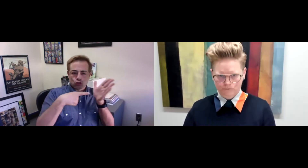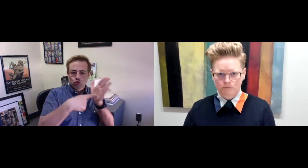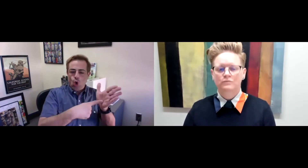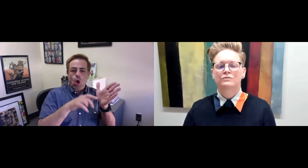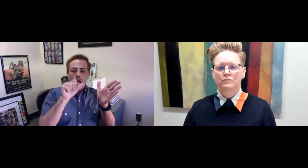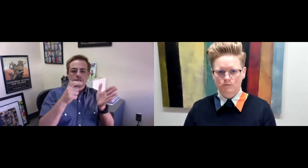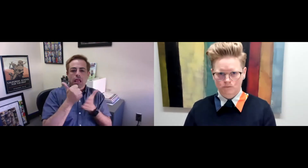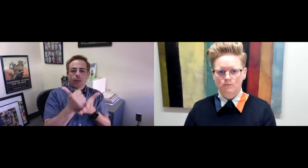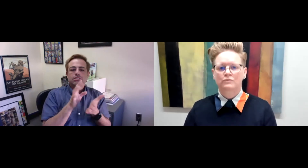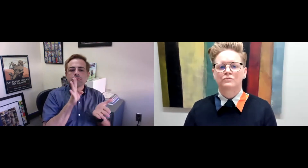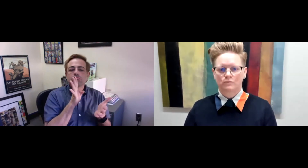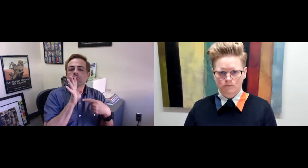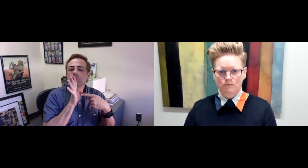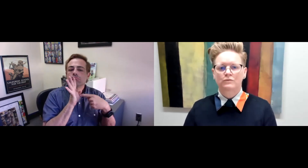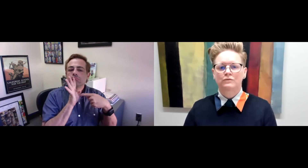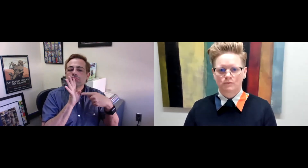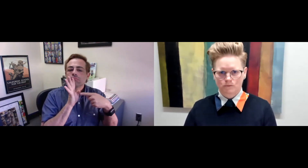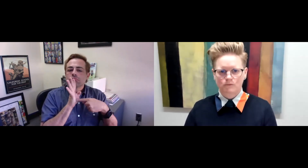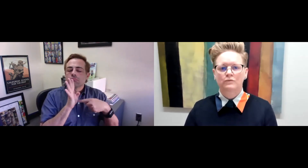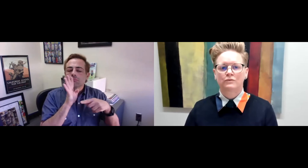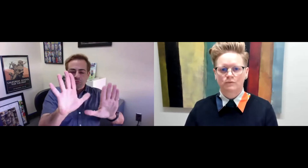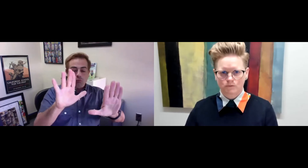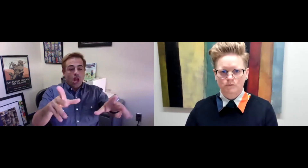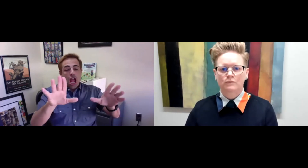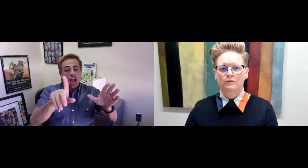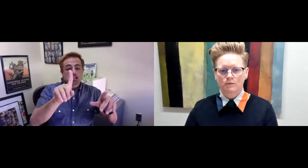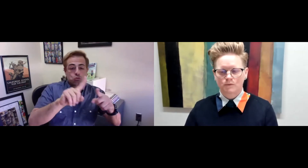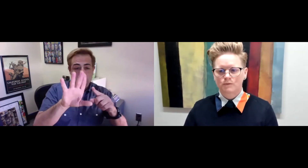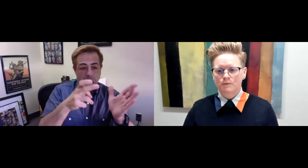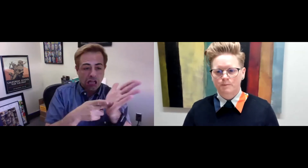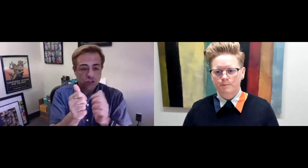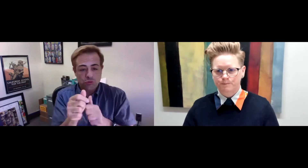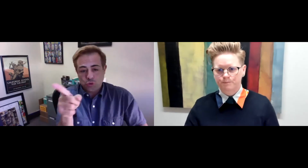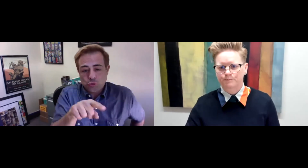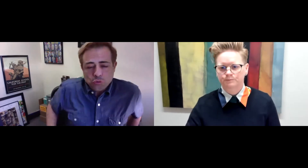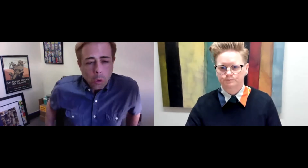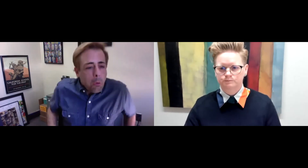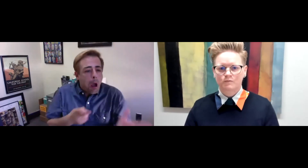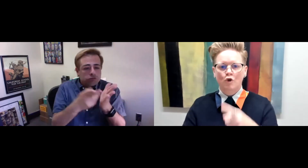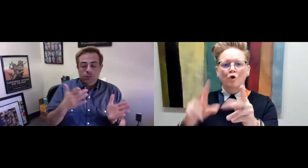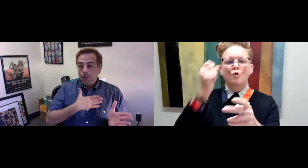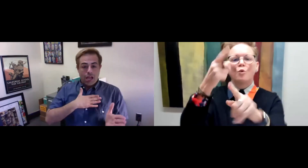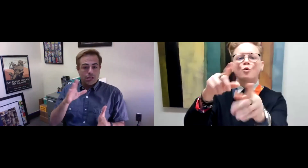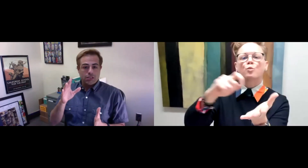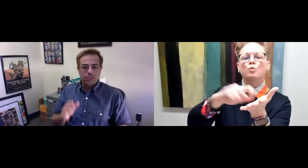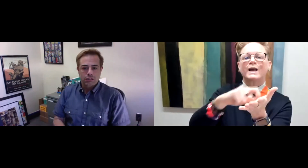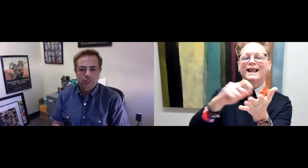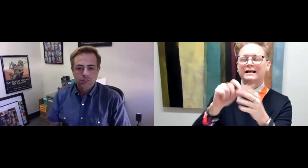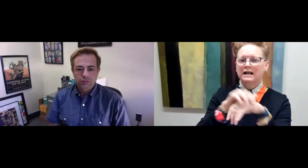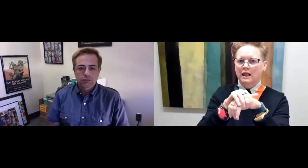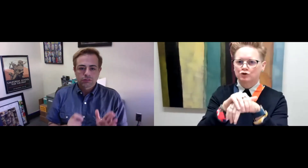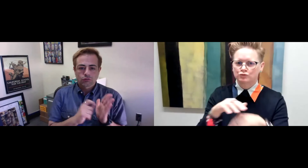see the opening slide, the article by from SLPs, speech and language